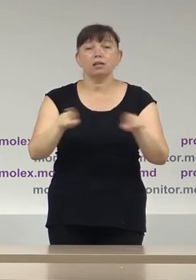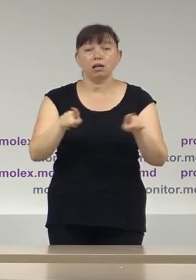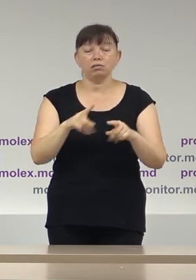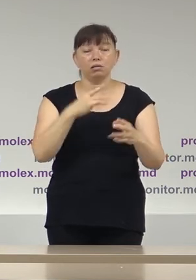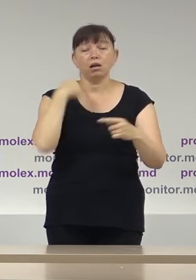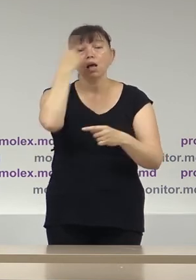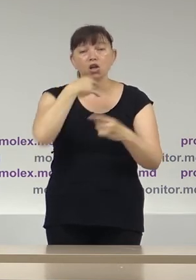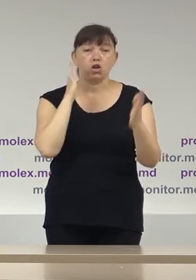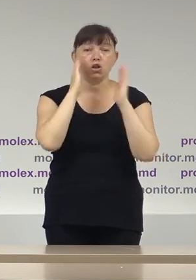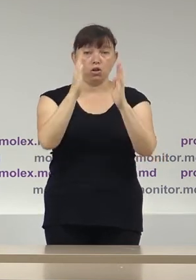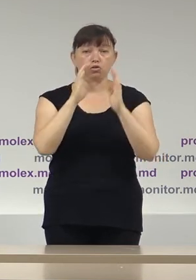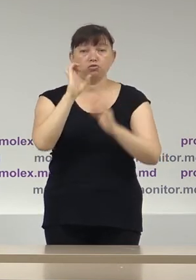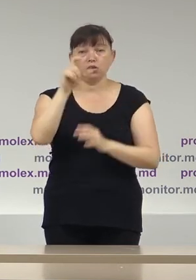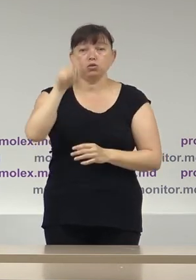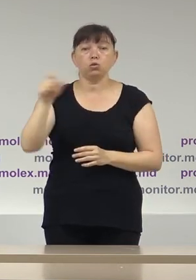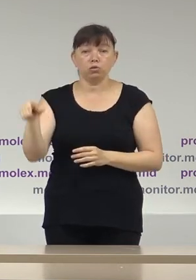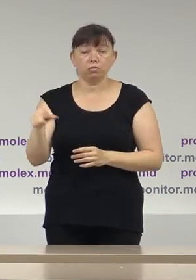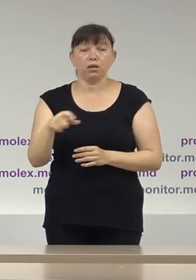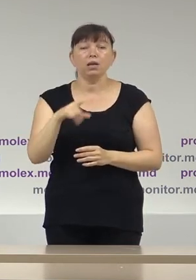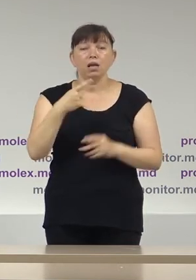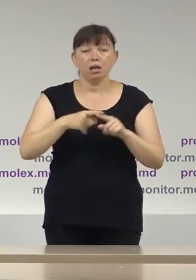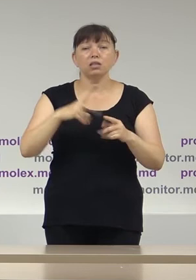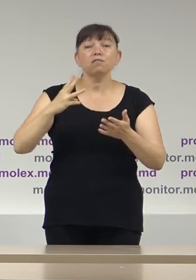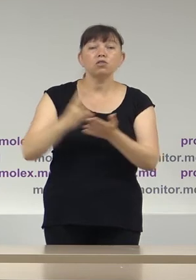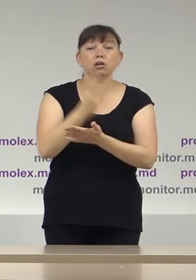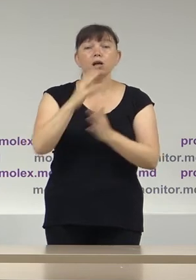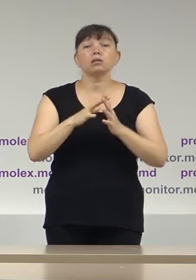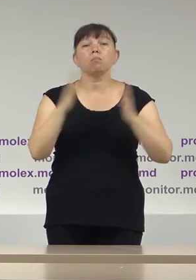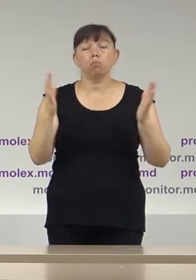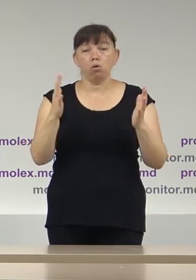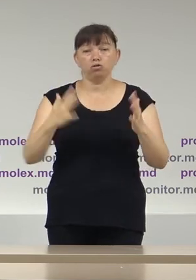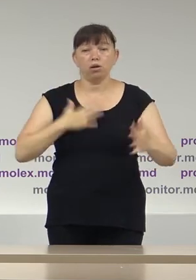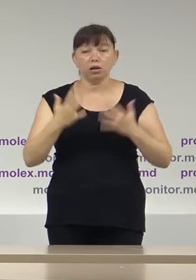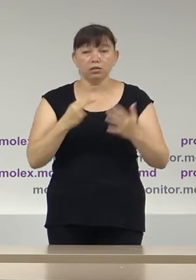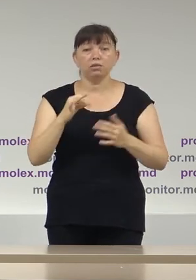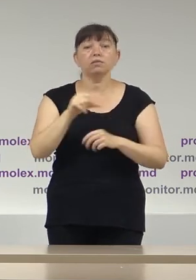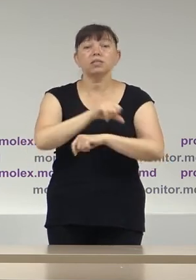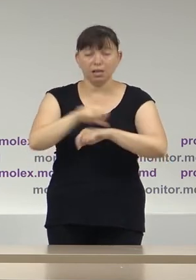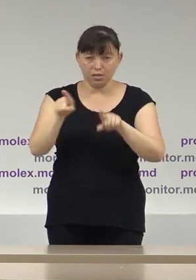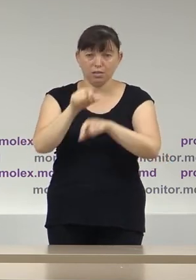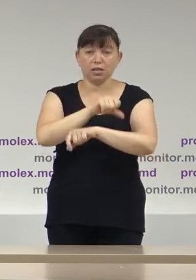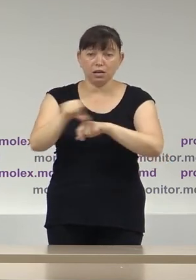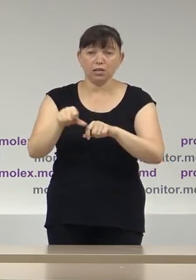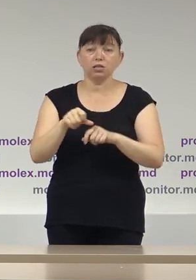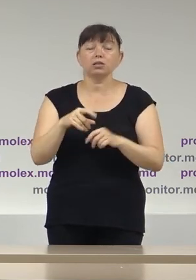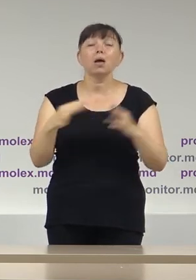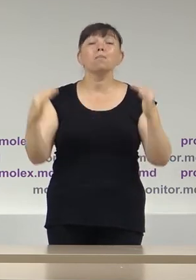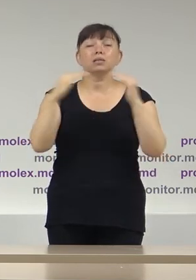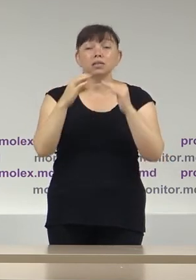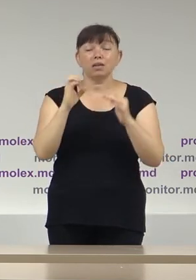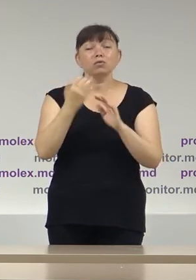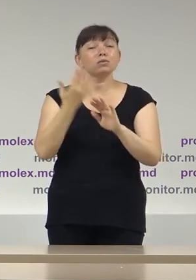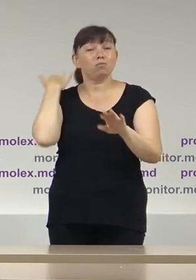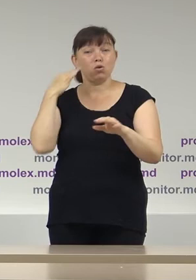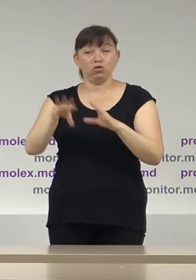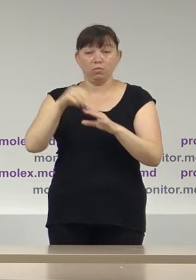more activity of the electoral contenders who organized 31 meetings with voters face to face,